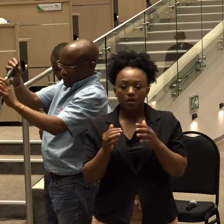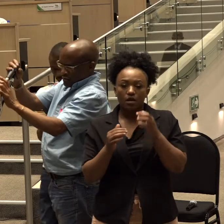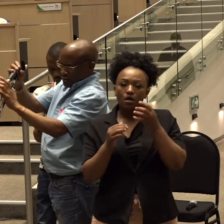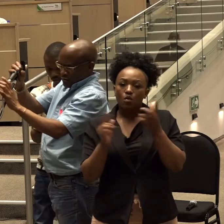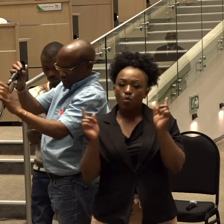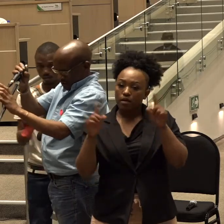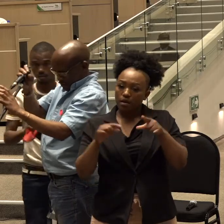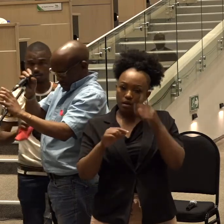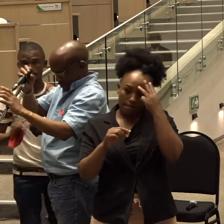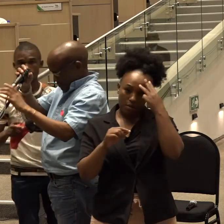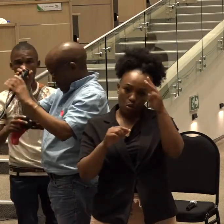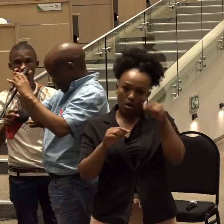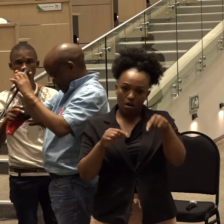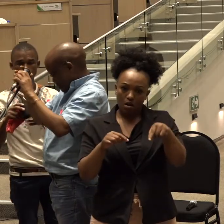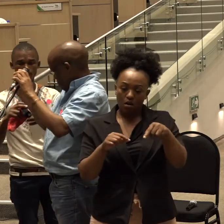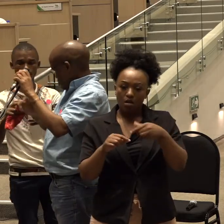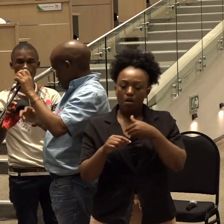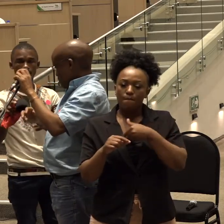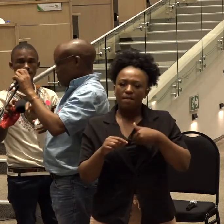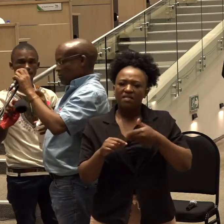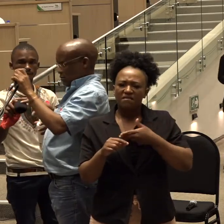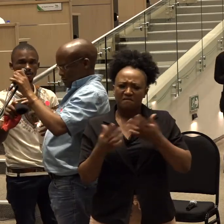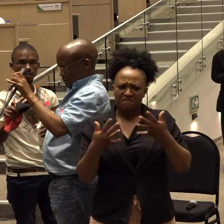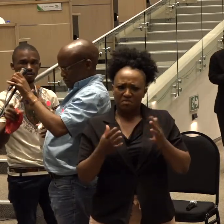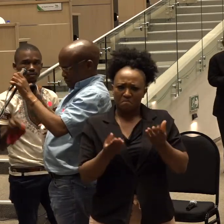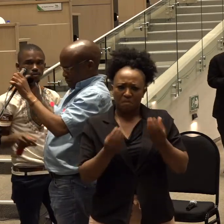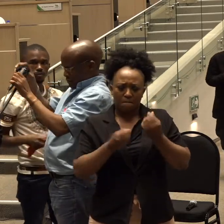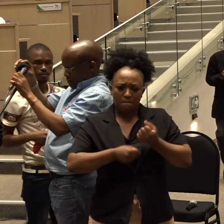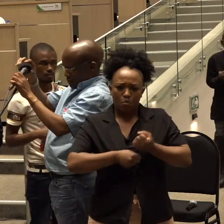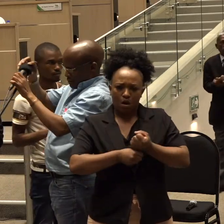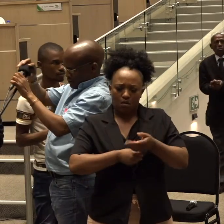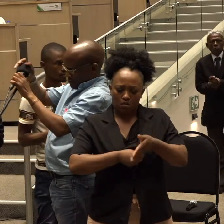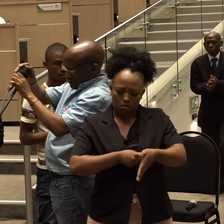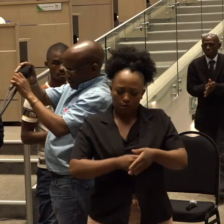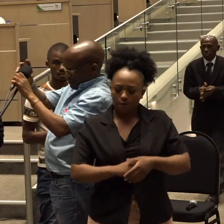as my parents got employment here